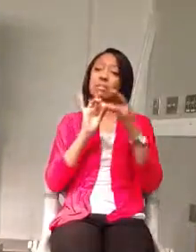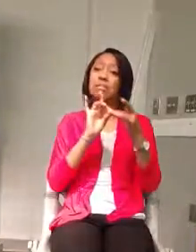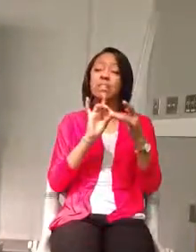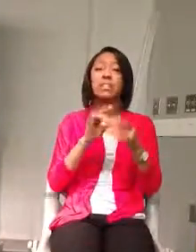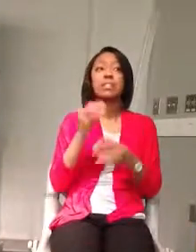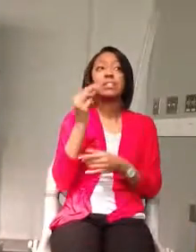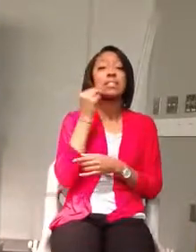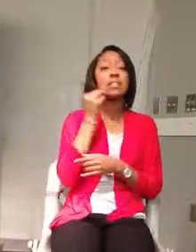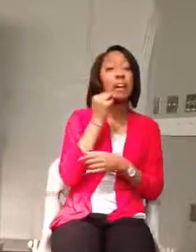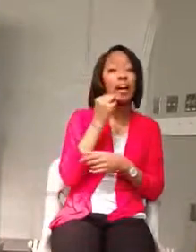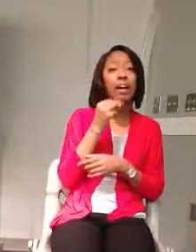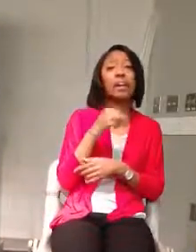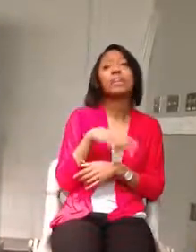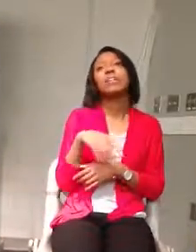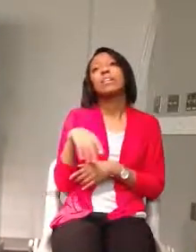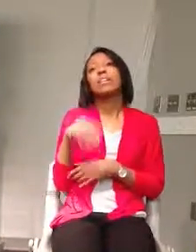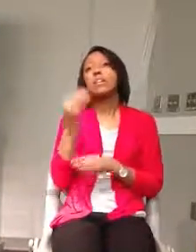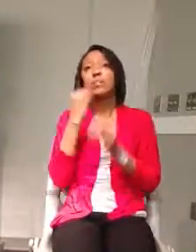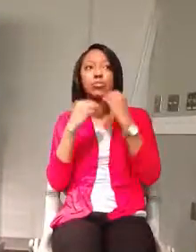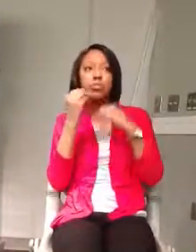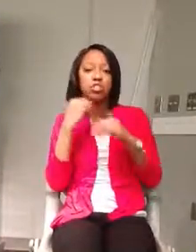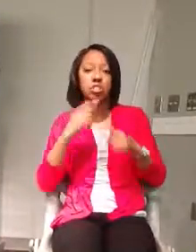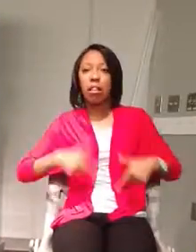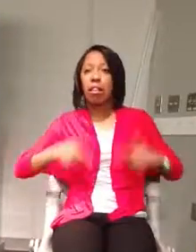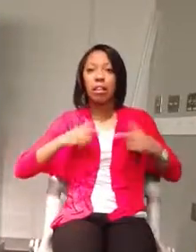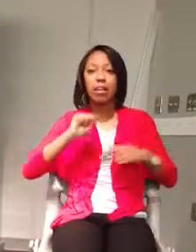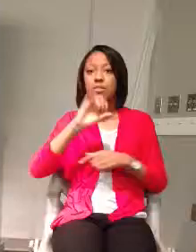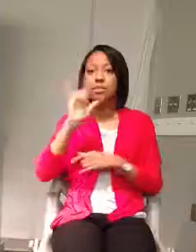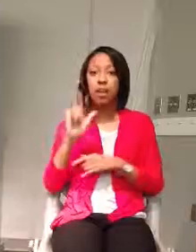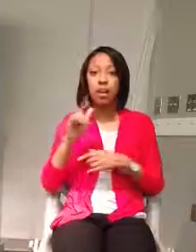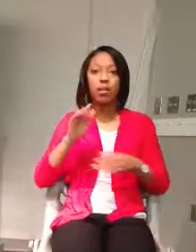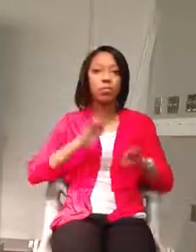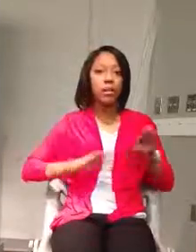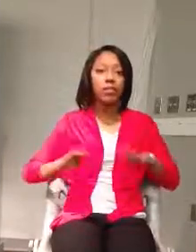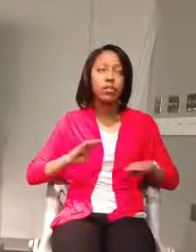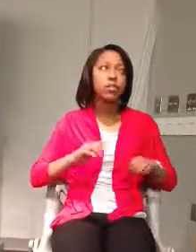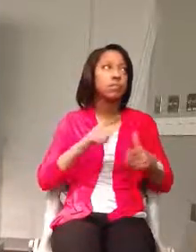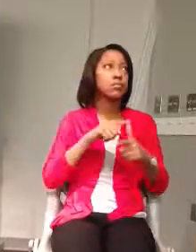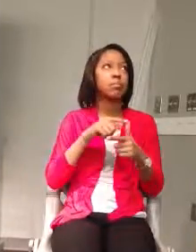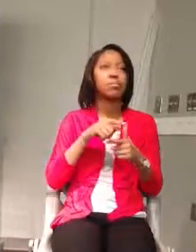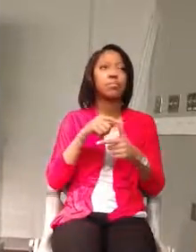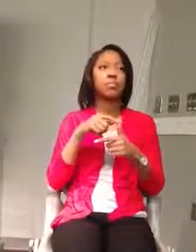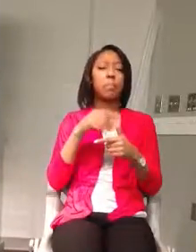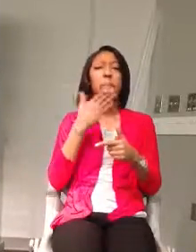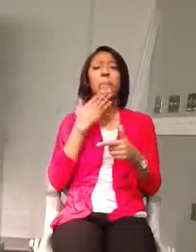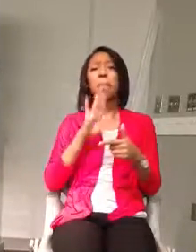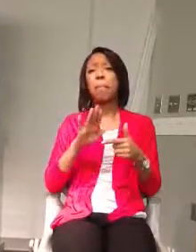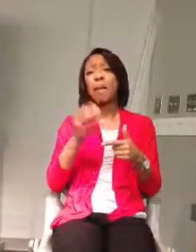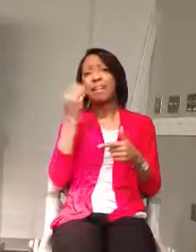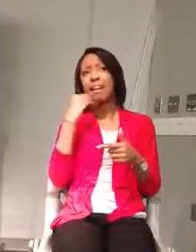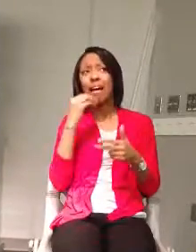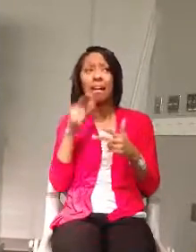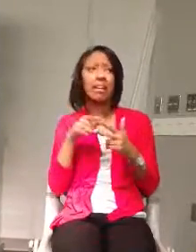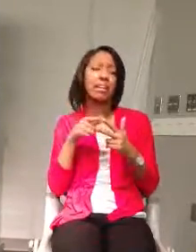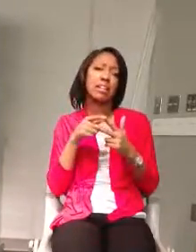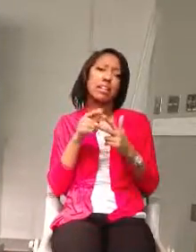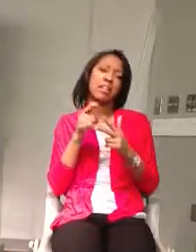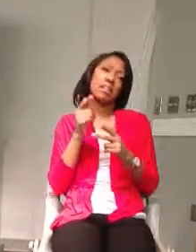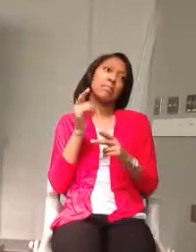behaviors, such as poor diet, physical inactivity, overweight and obesity, alcohol, and tobacco use. And we'll talk